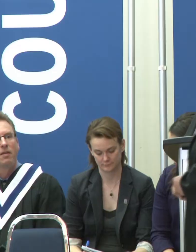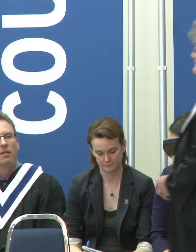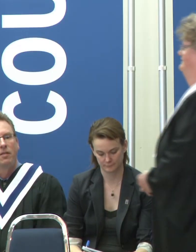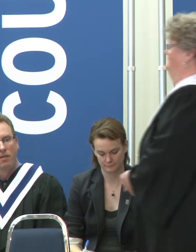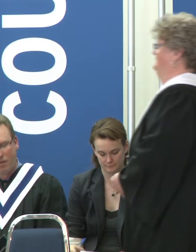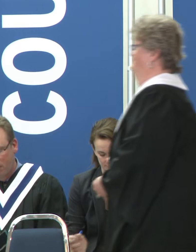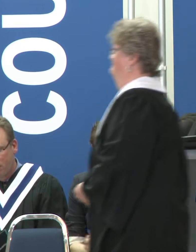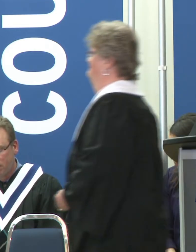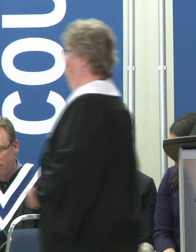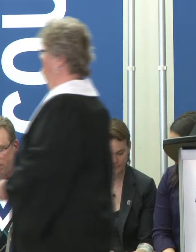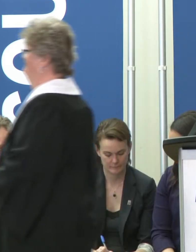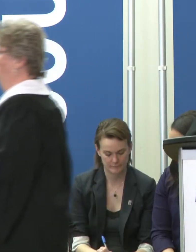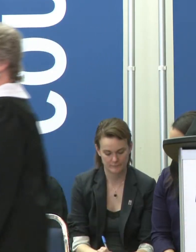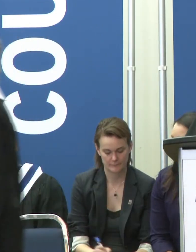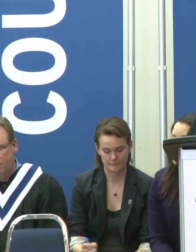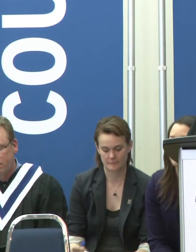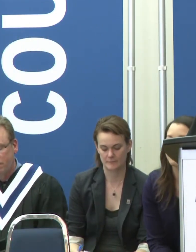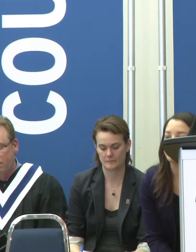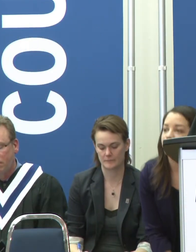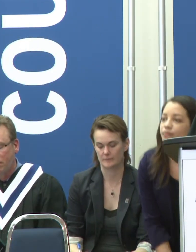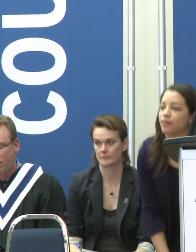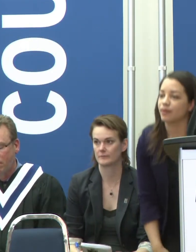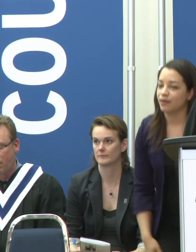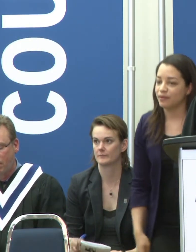Yvonne Tremblett.